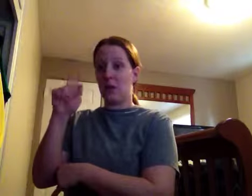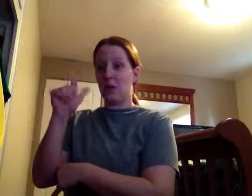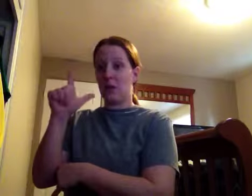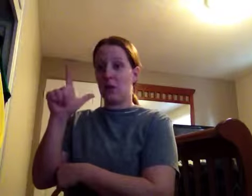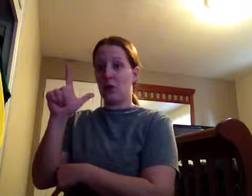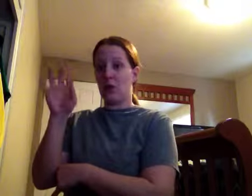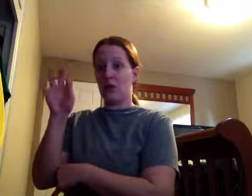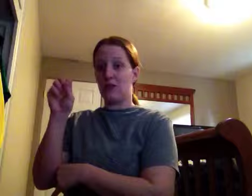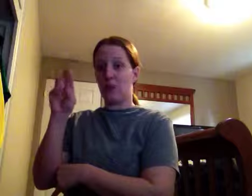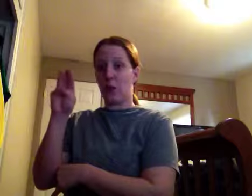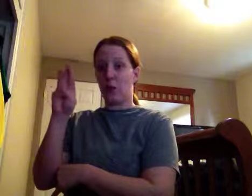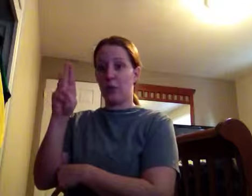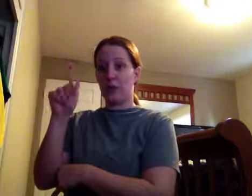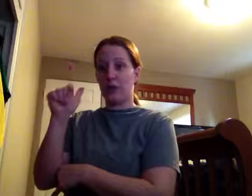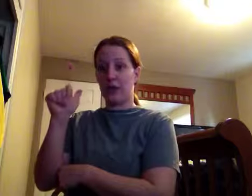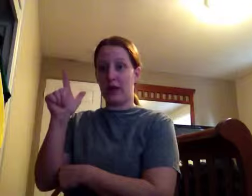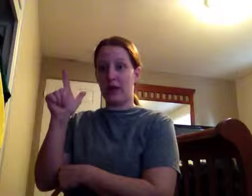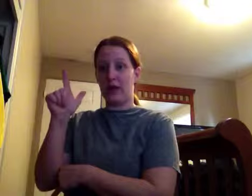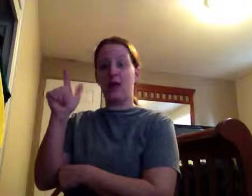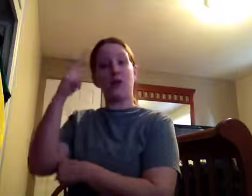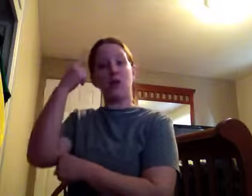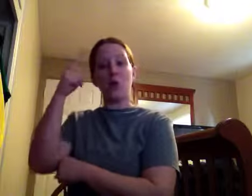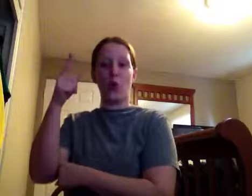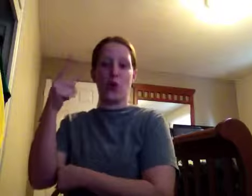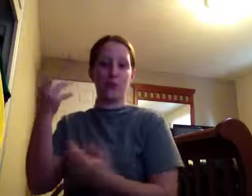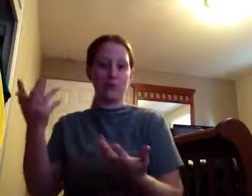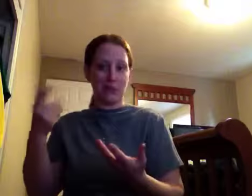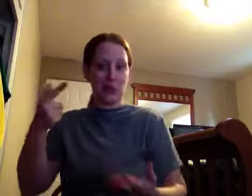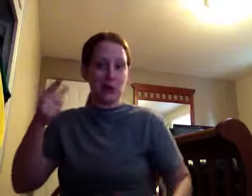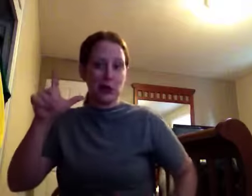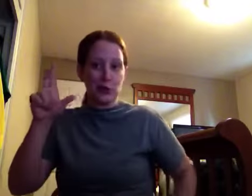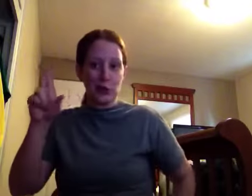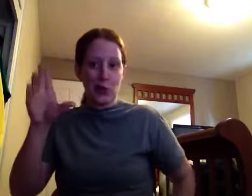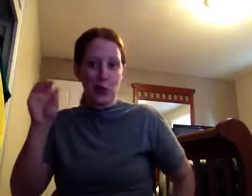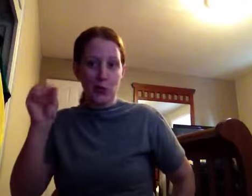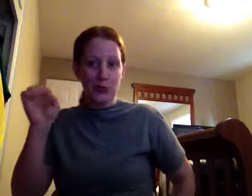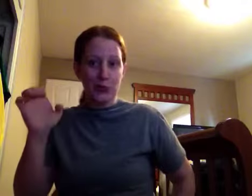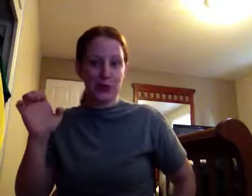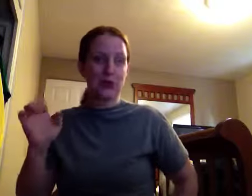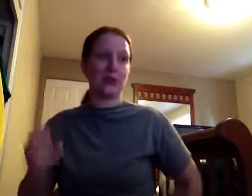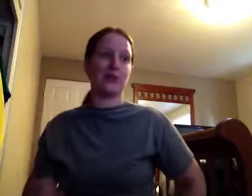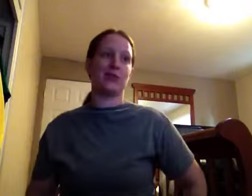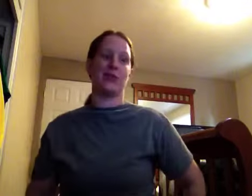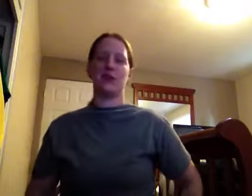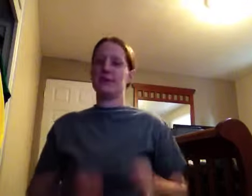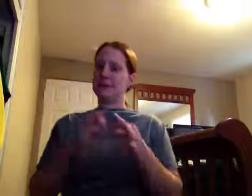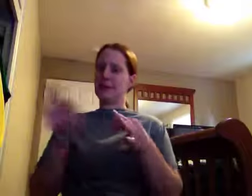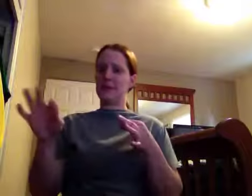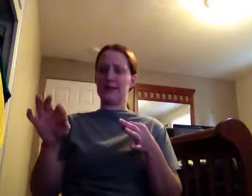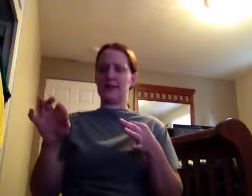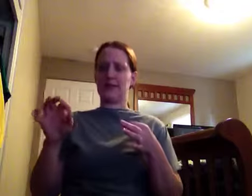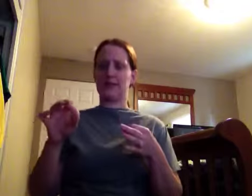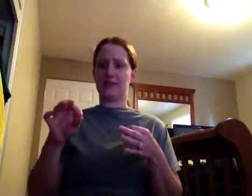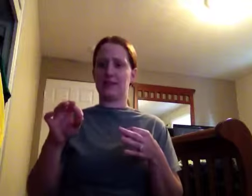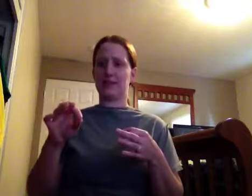simplest formula, the simplest ratio, but it doesn't tell me exactly if this is all I know. In other words, I